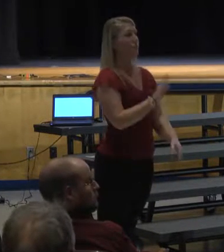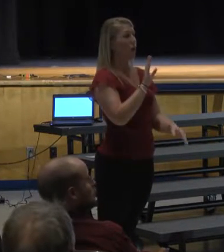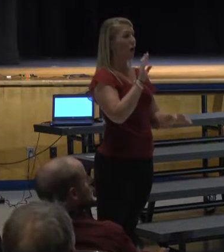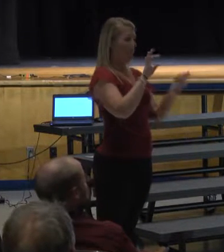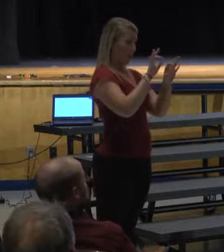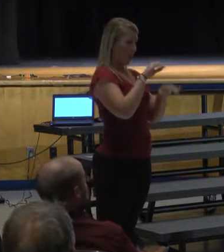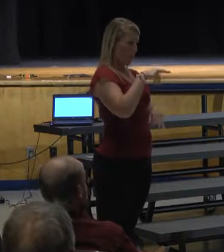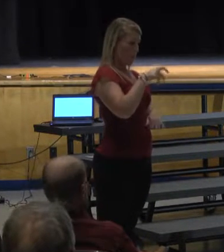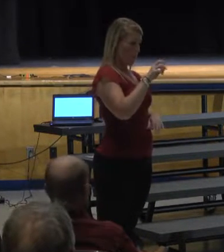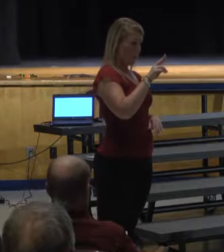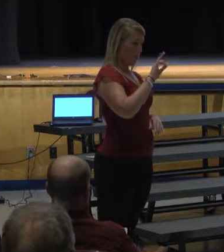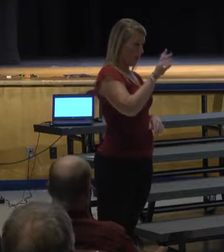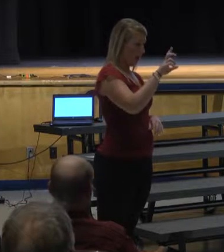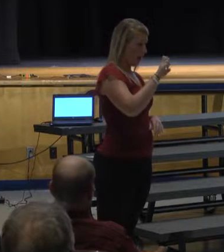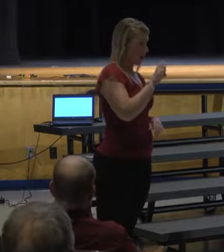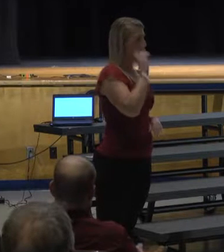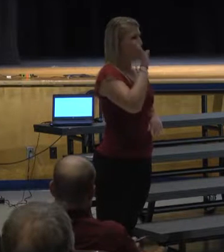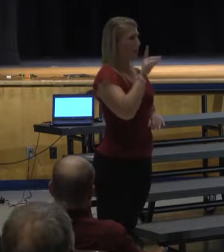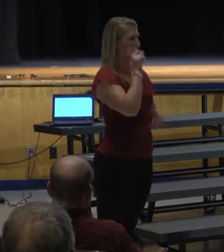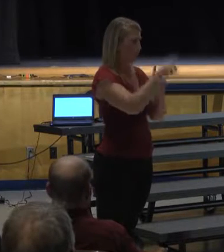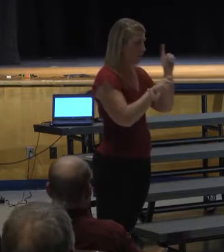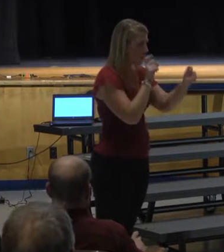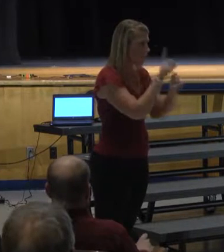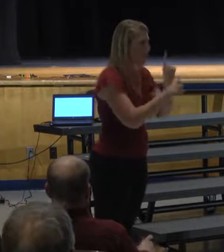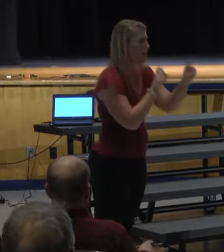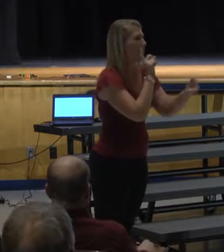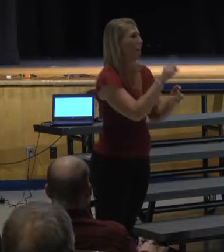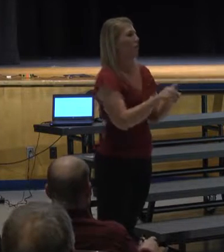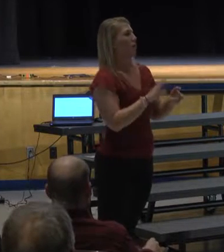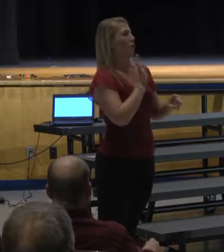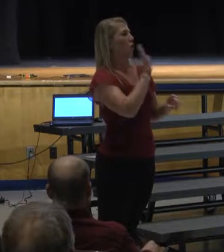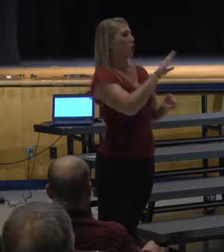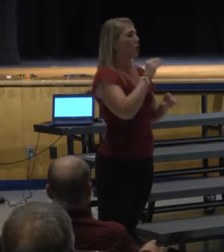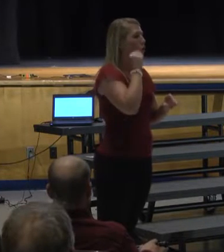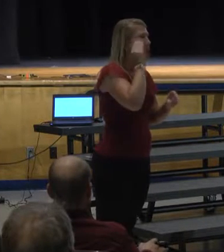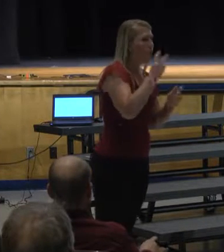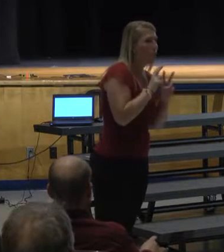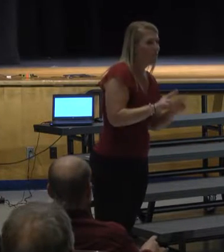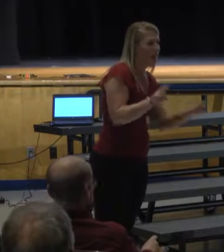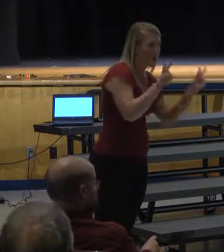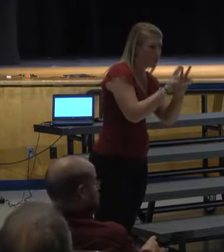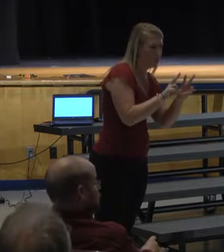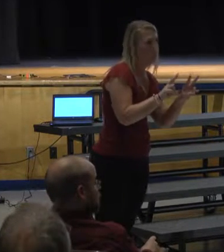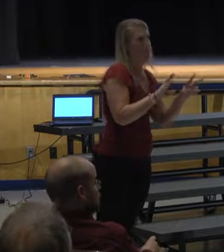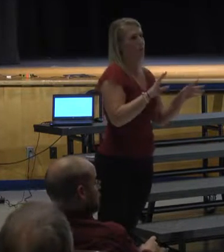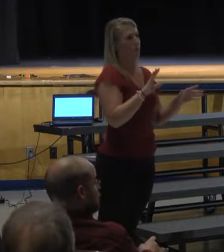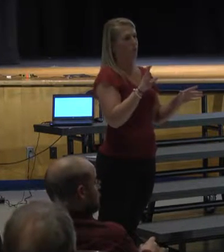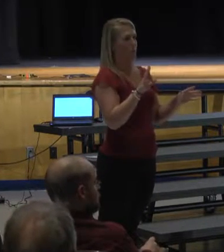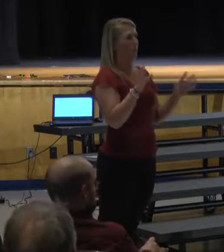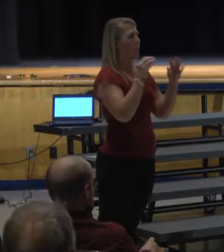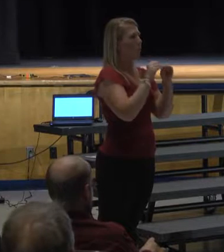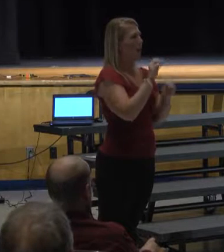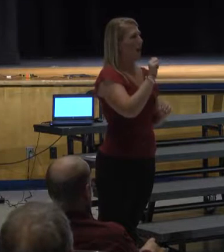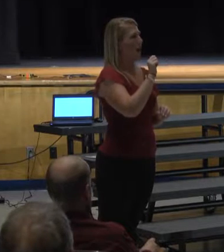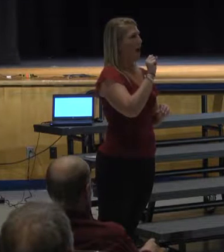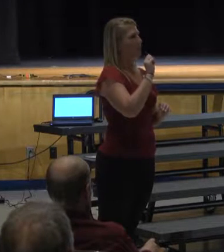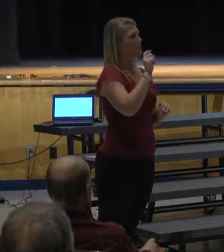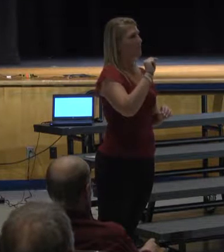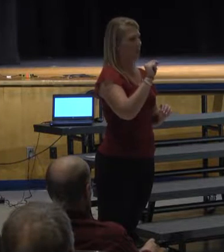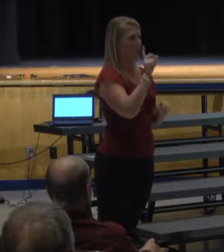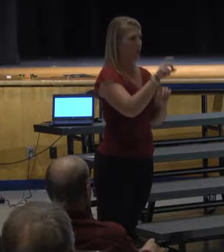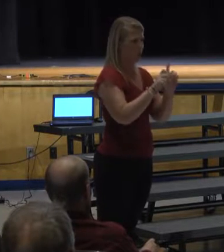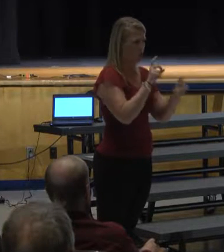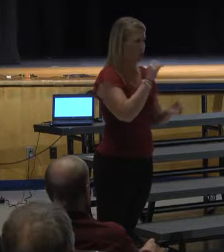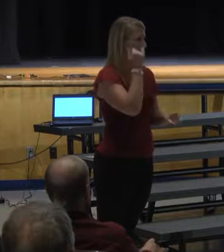They ask questions about your home value, more assets than the FAFSA does. All right. They also, if the parents are separated